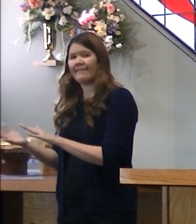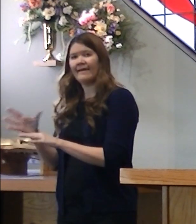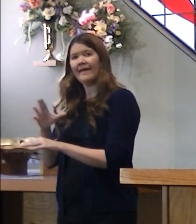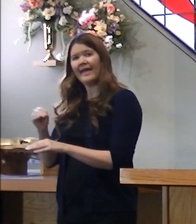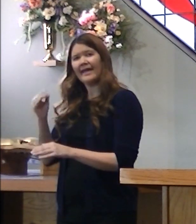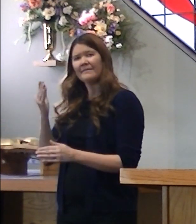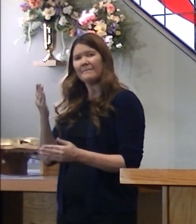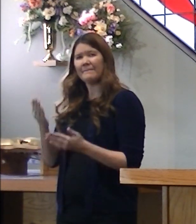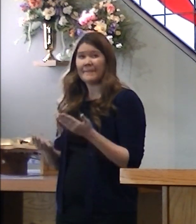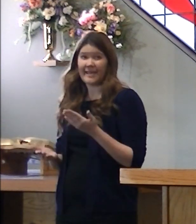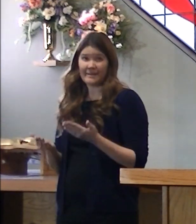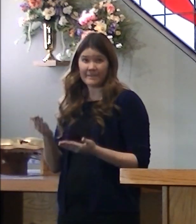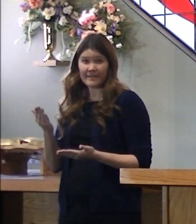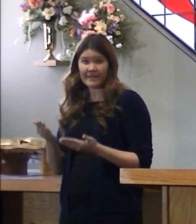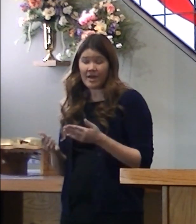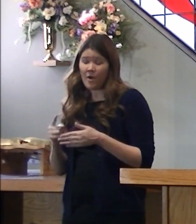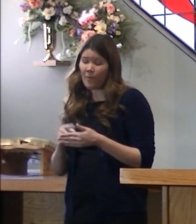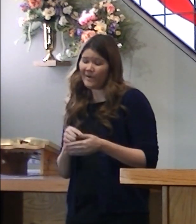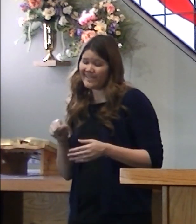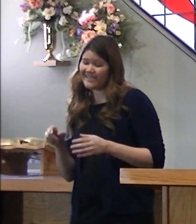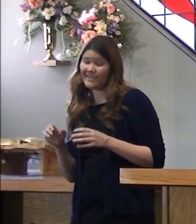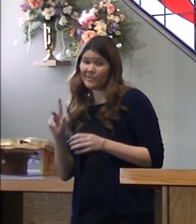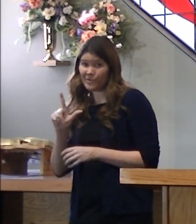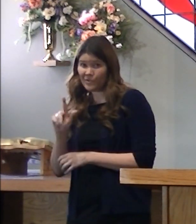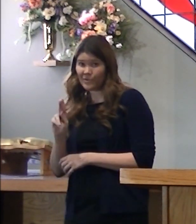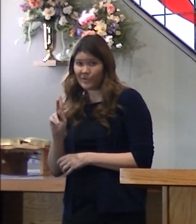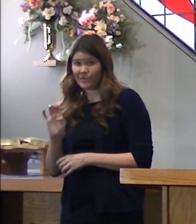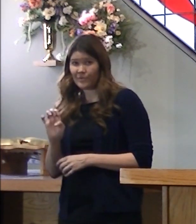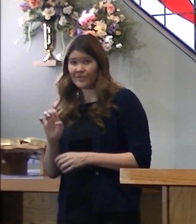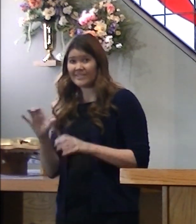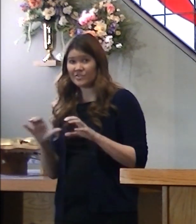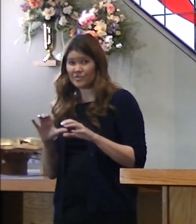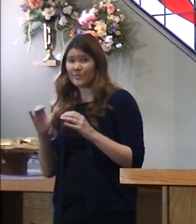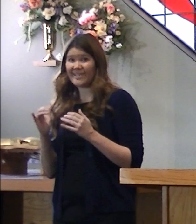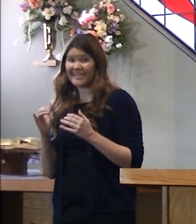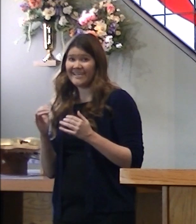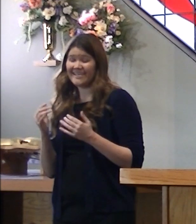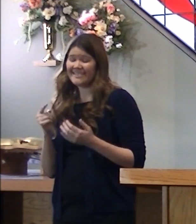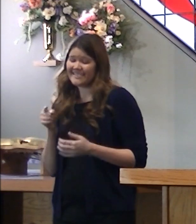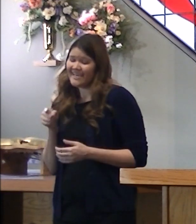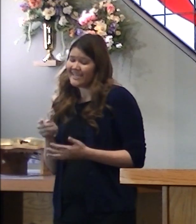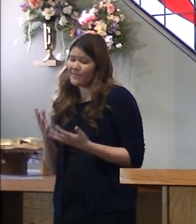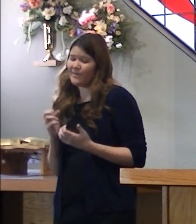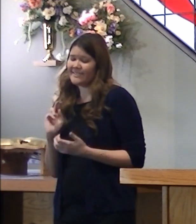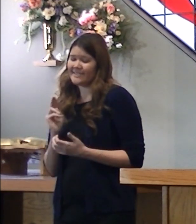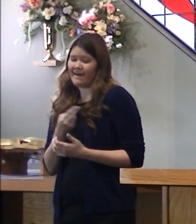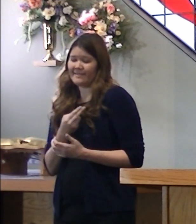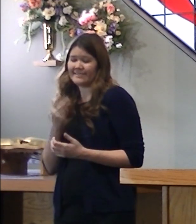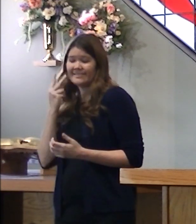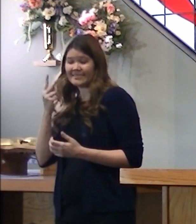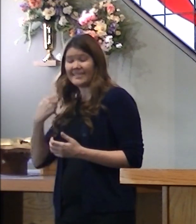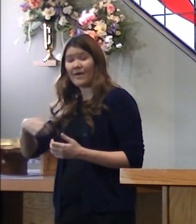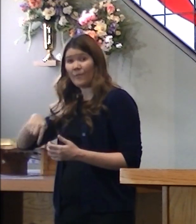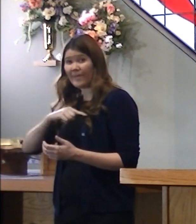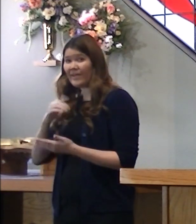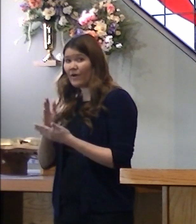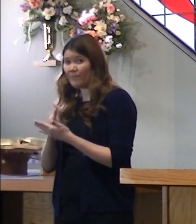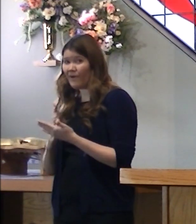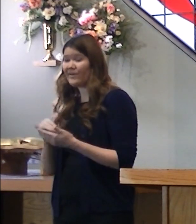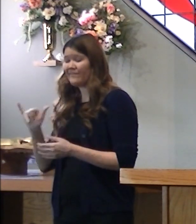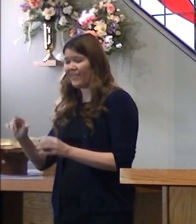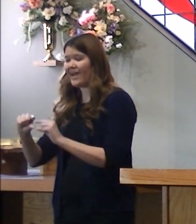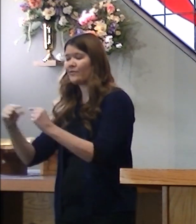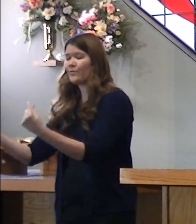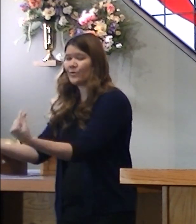maybe what he's doing as well is he wants us to see that we are a part of that crowd